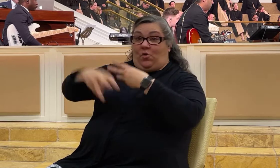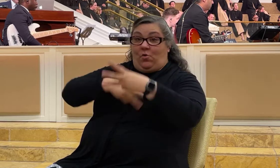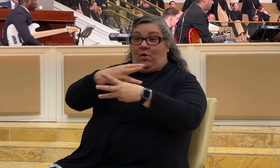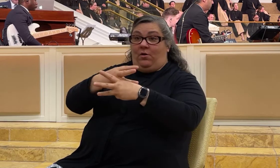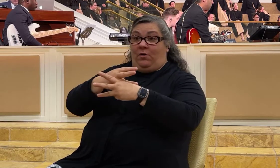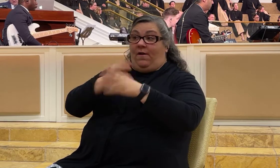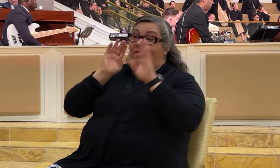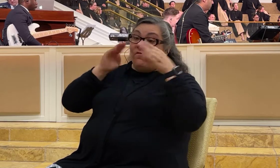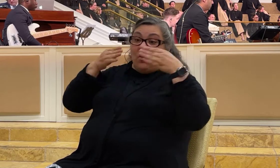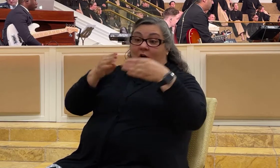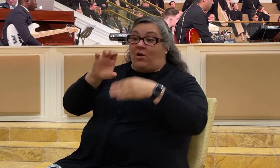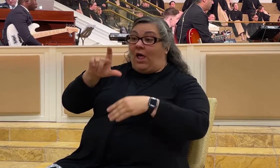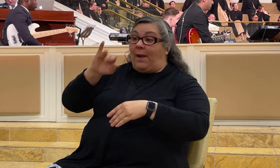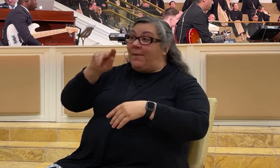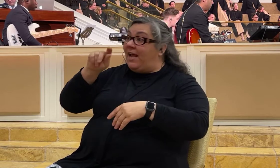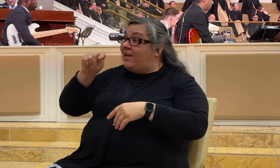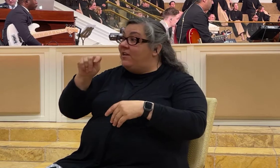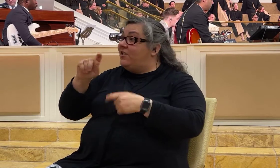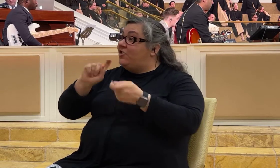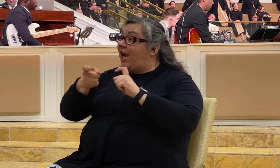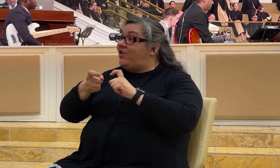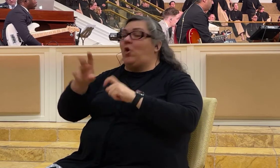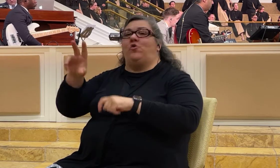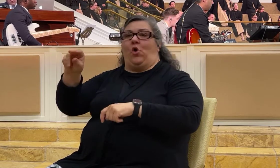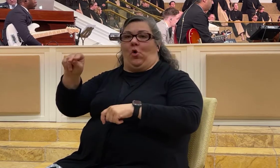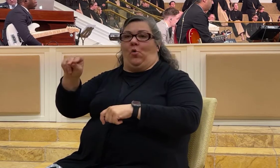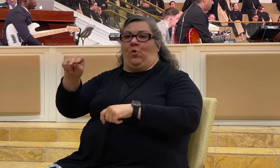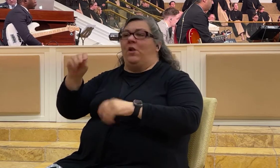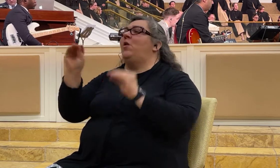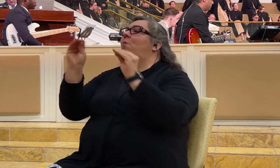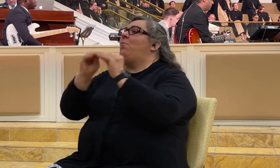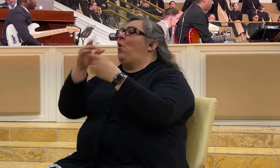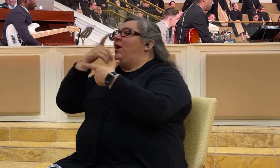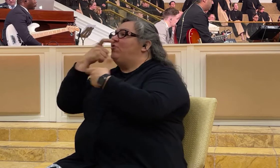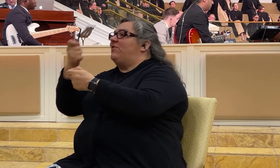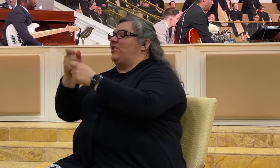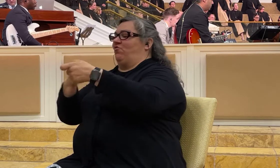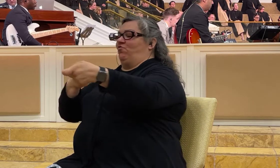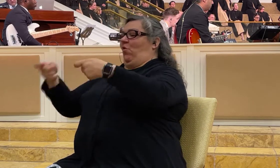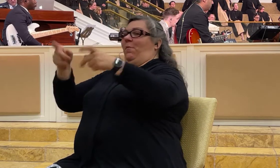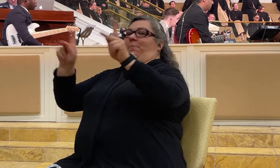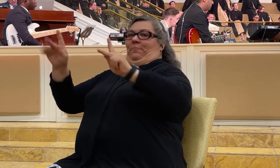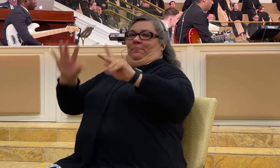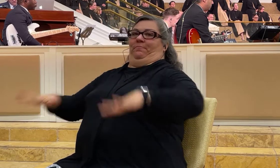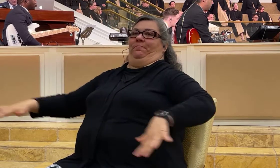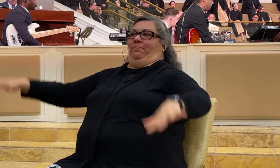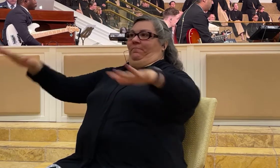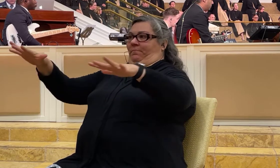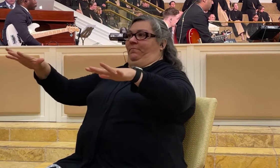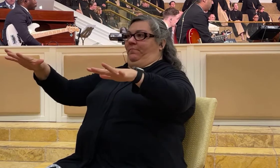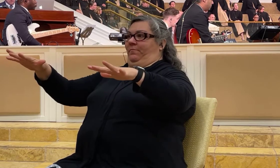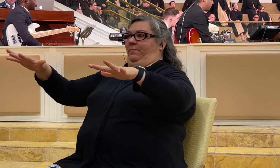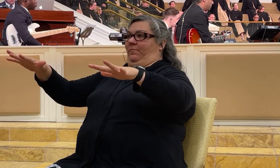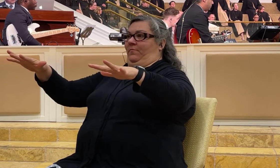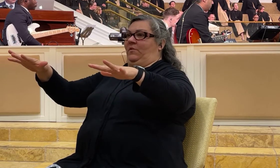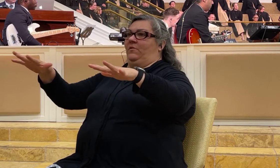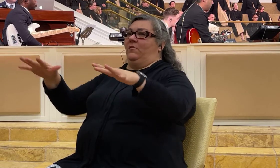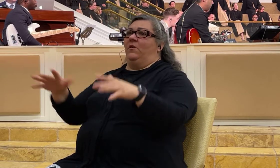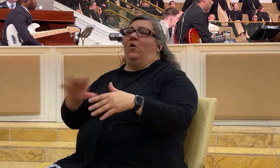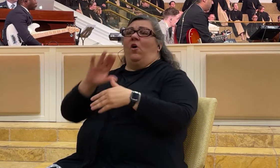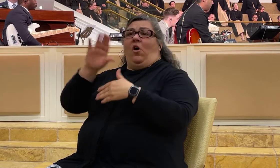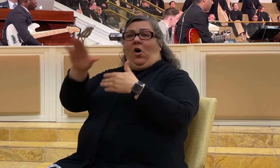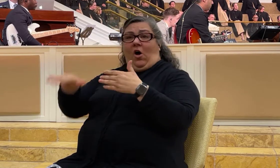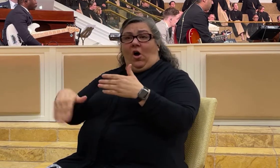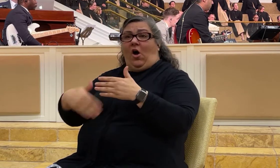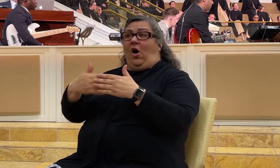interested in dominion or control. So all of this and much more that